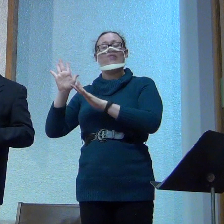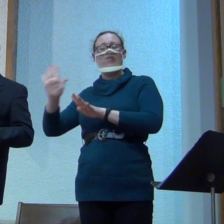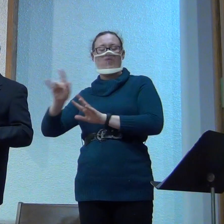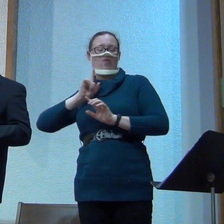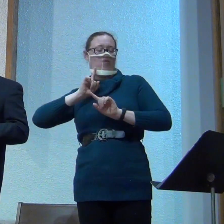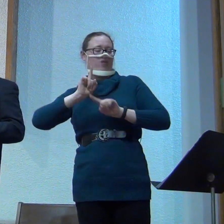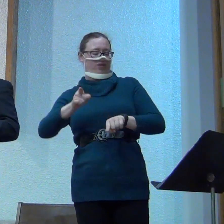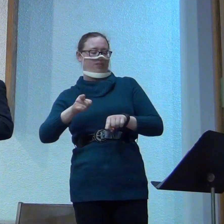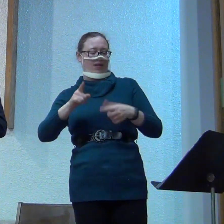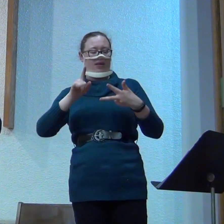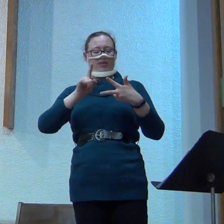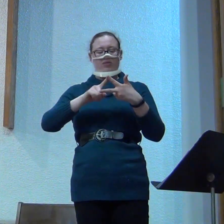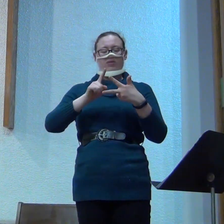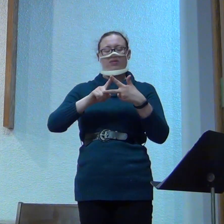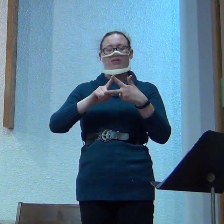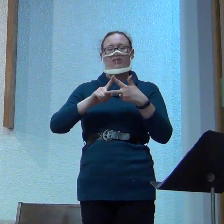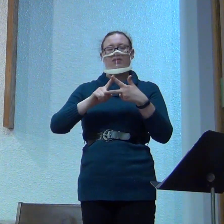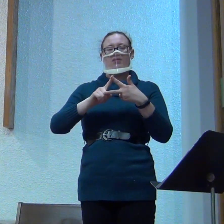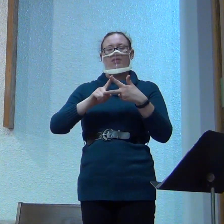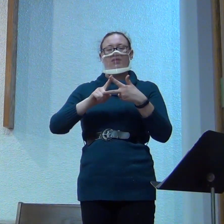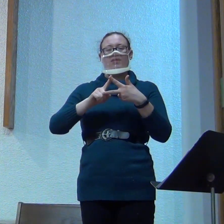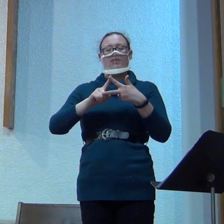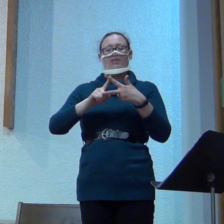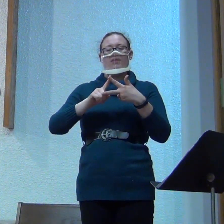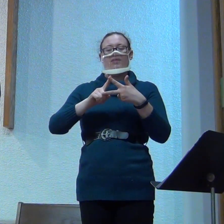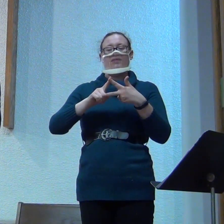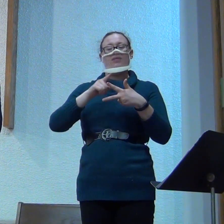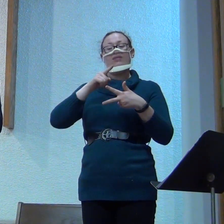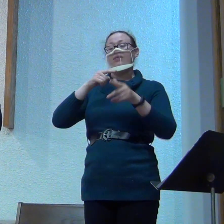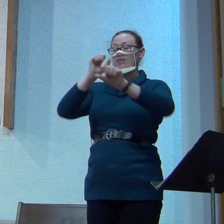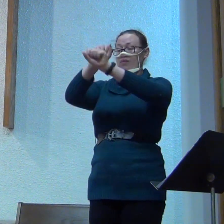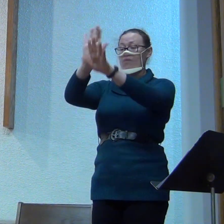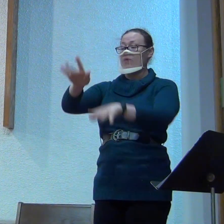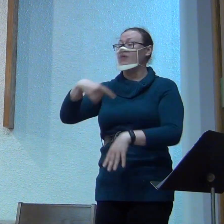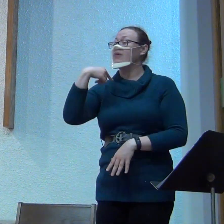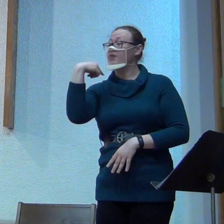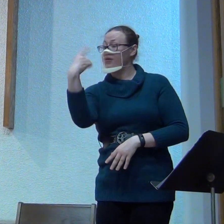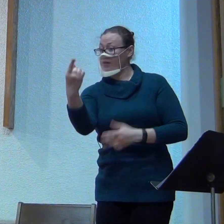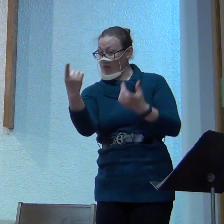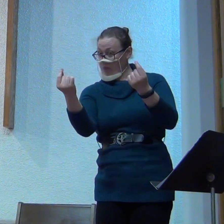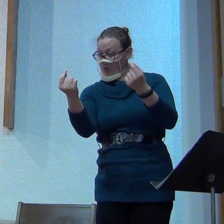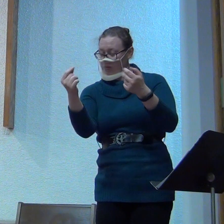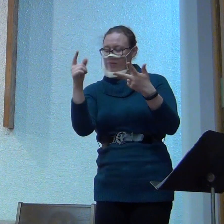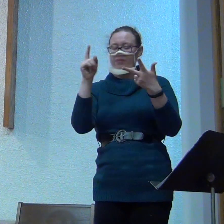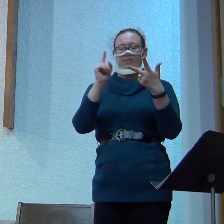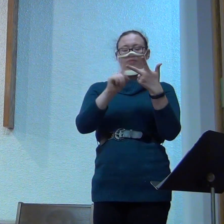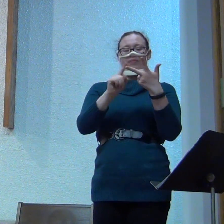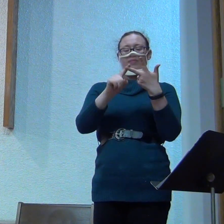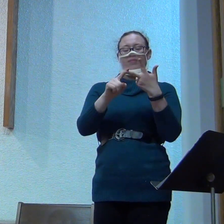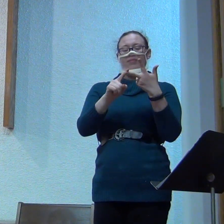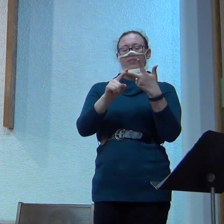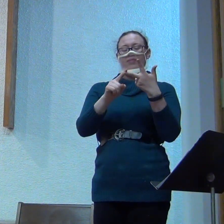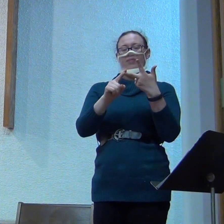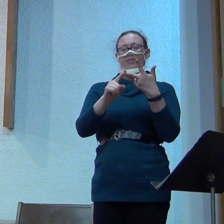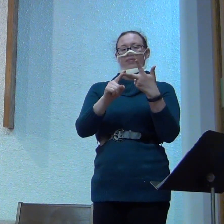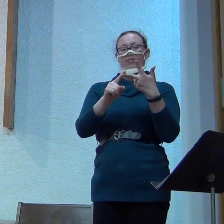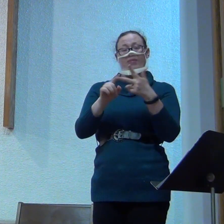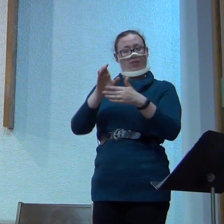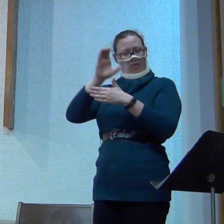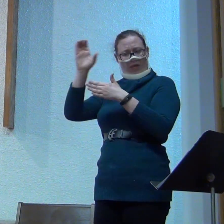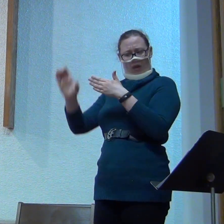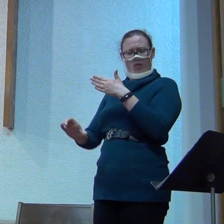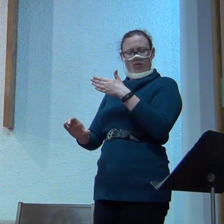her. Second is the instructions that she gives to the servants. And then third, the